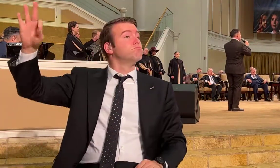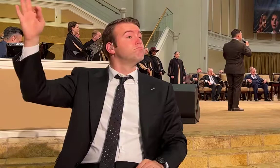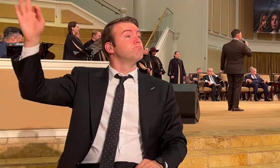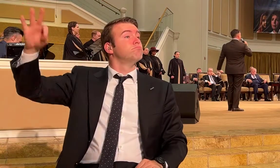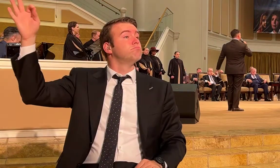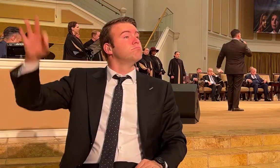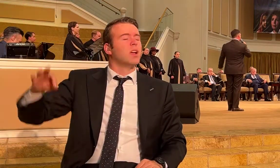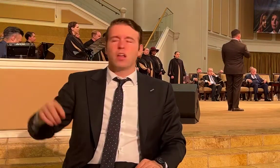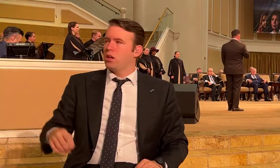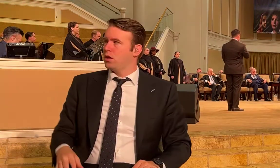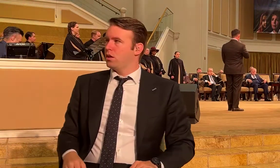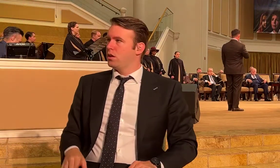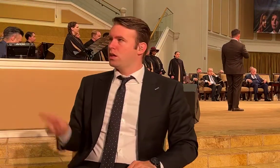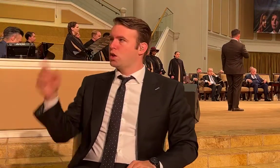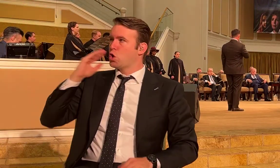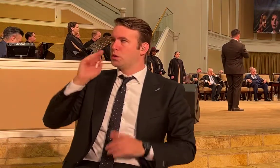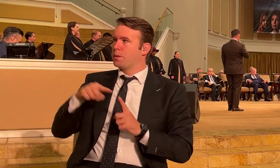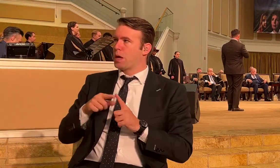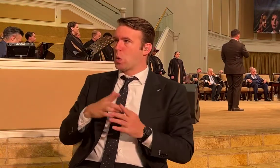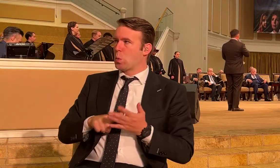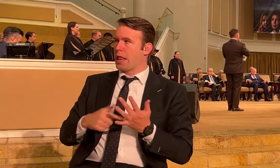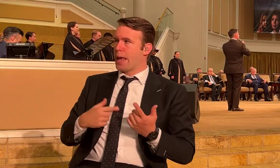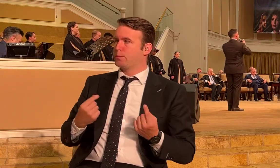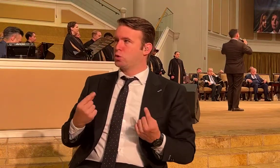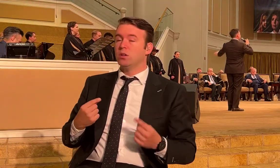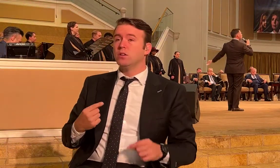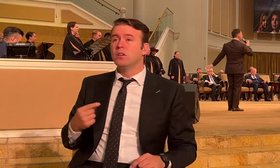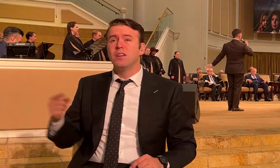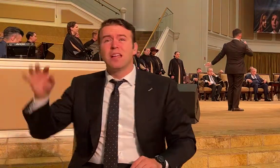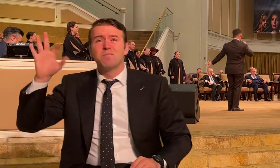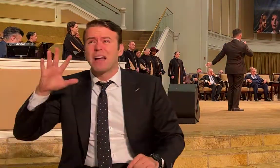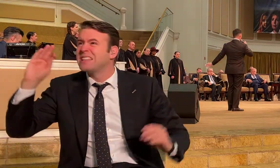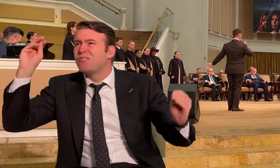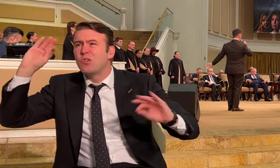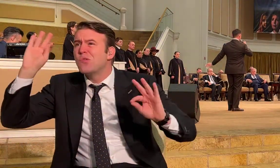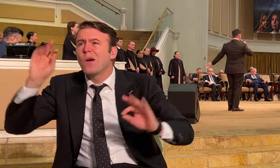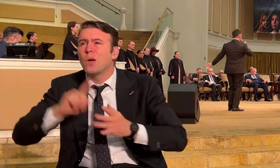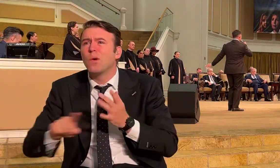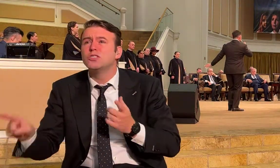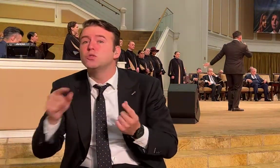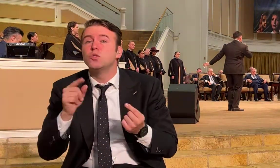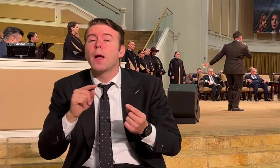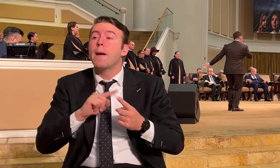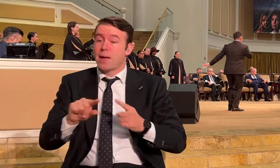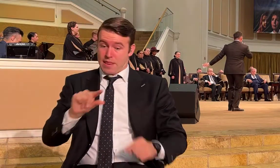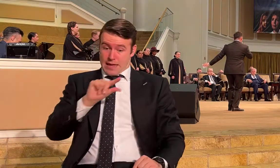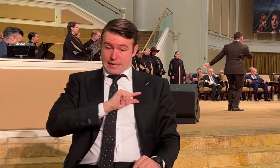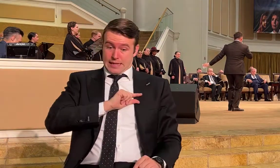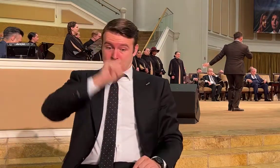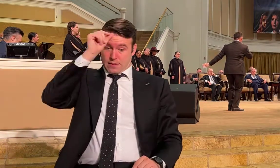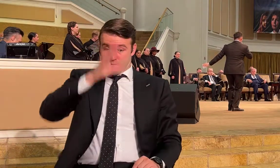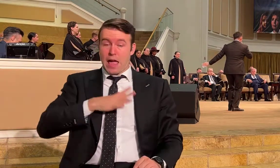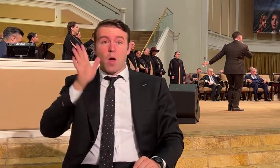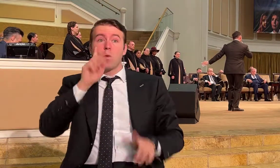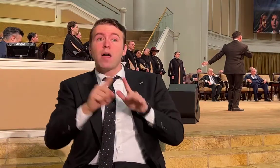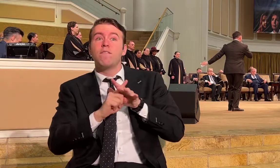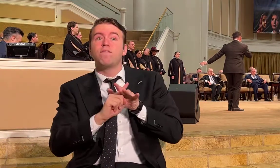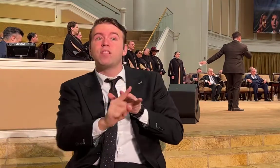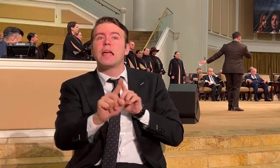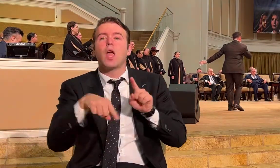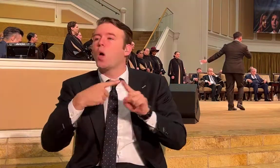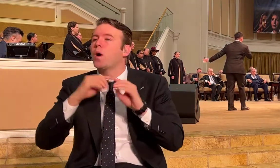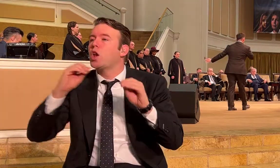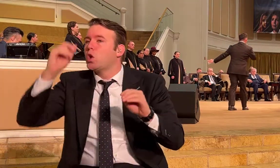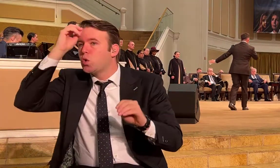think he knows about what you're doing, he doesn't have a clue what you're doing. But a guilty man flees with no